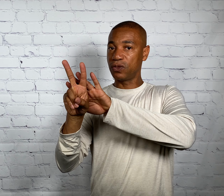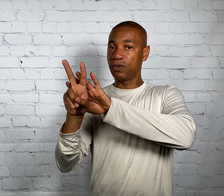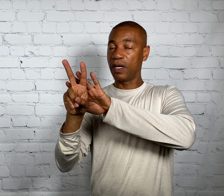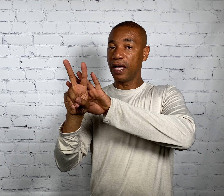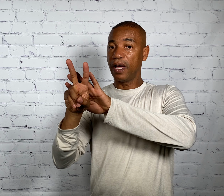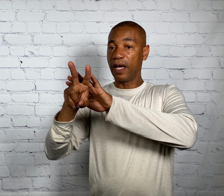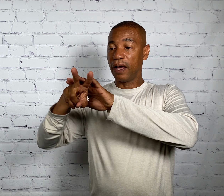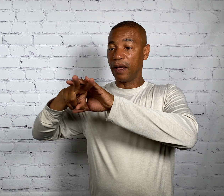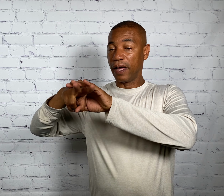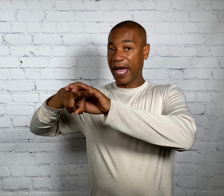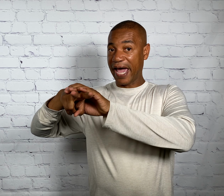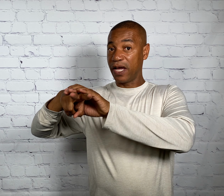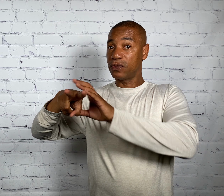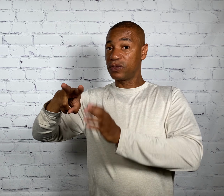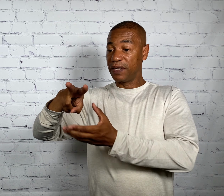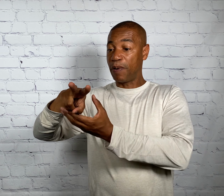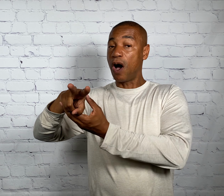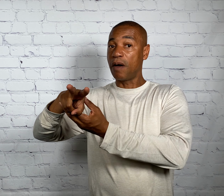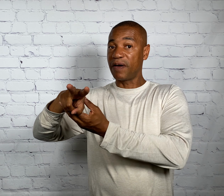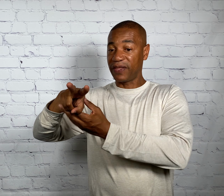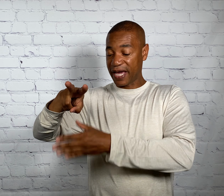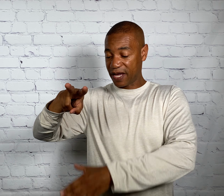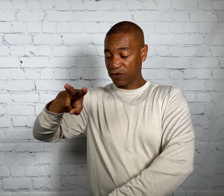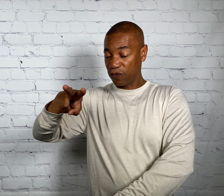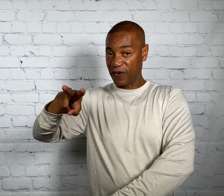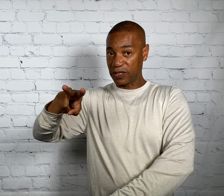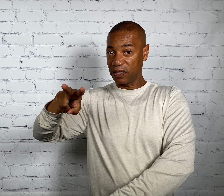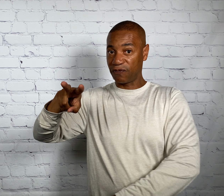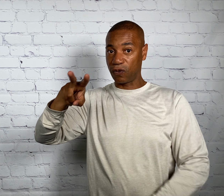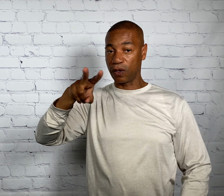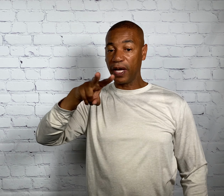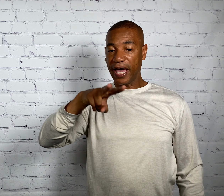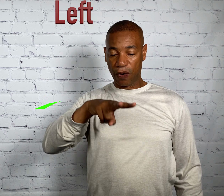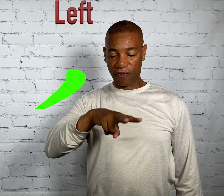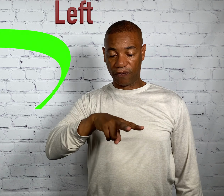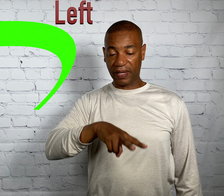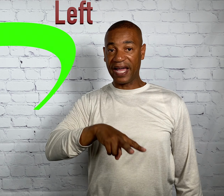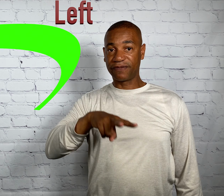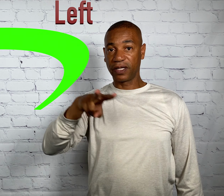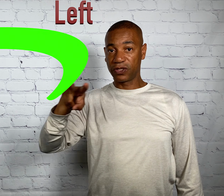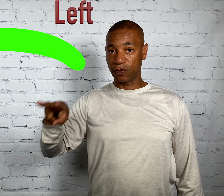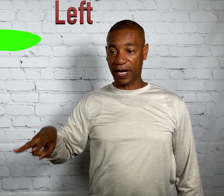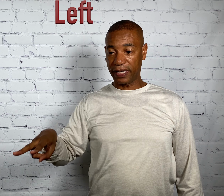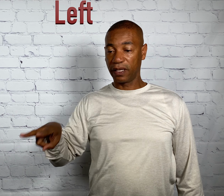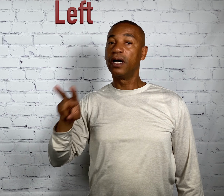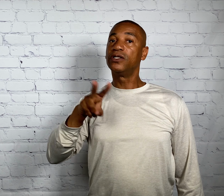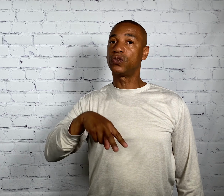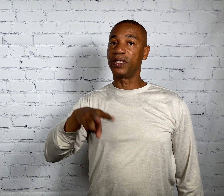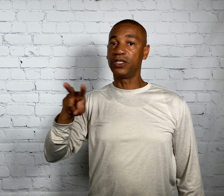2, angled the palm of the hand facing the floor, and went from left to right.